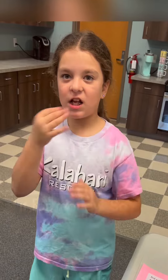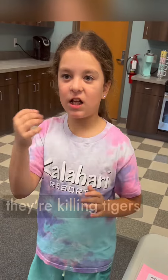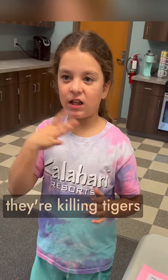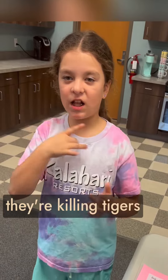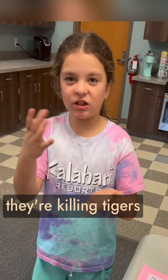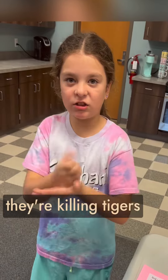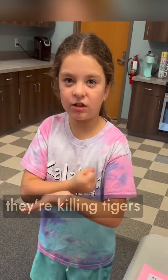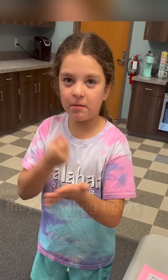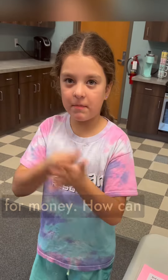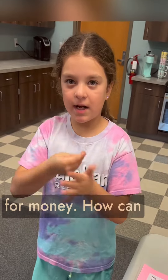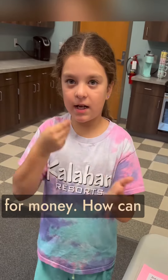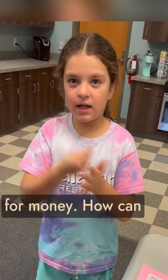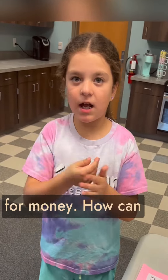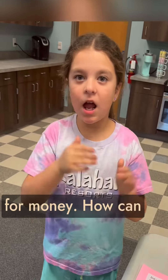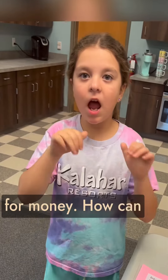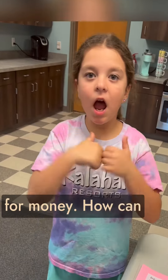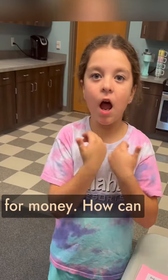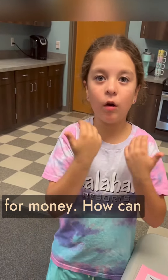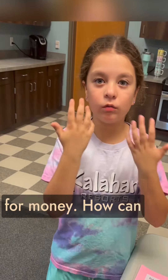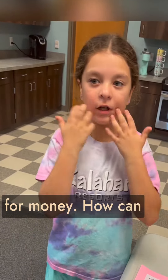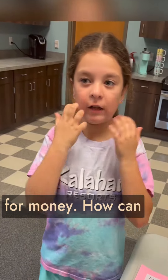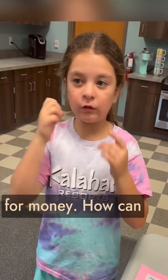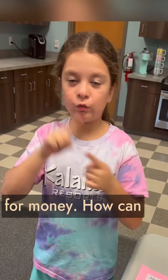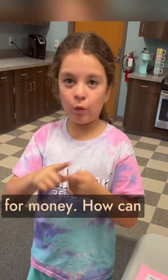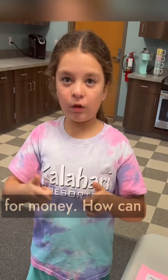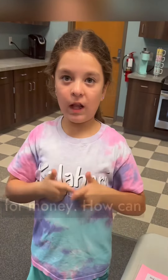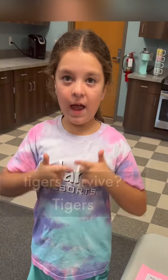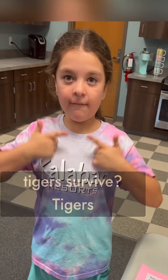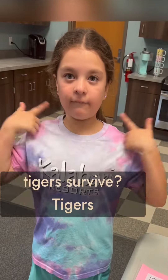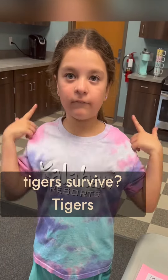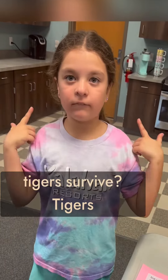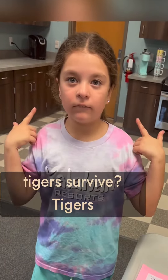they're killing tigers for money. How can tigers survive?